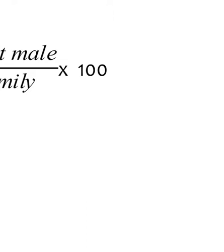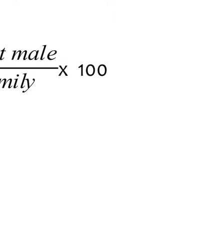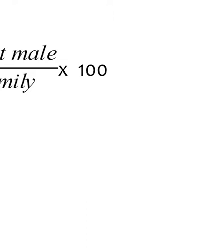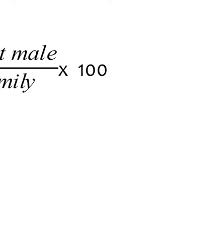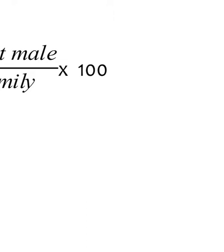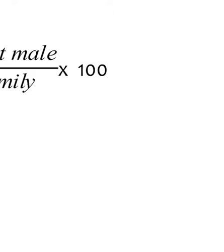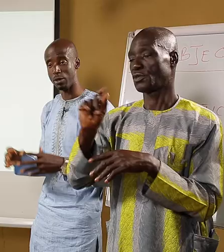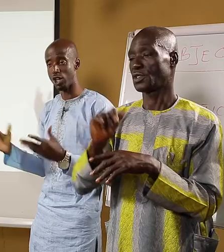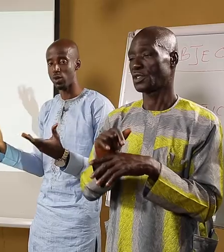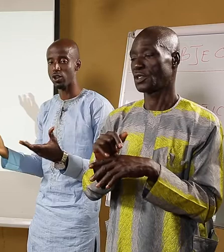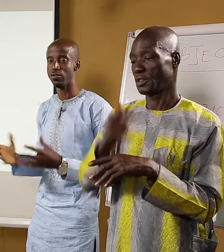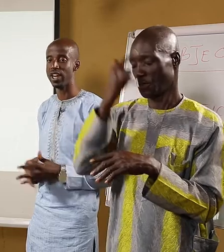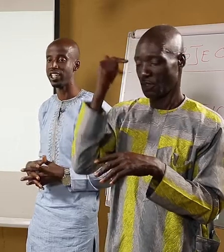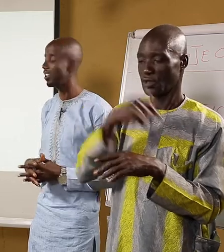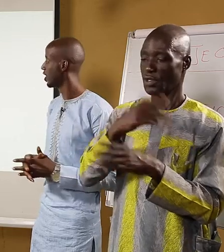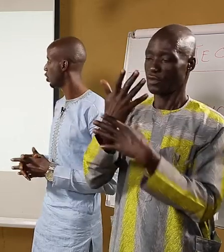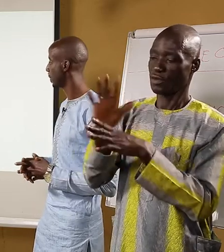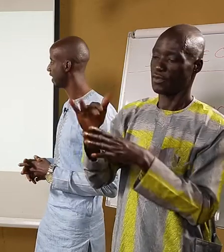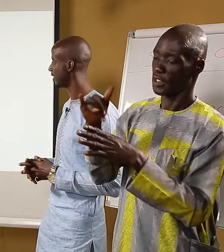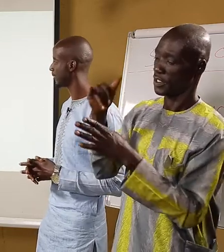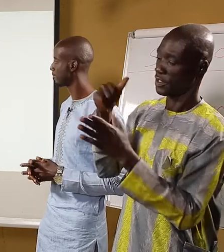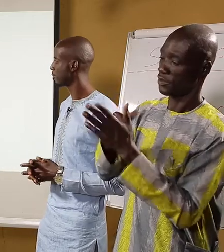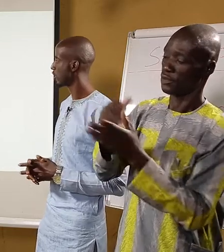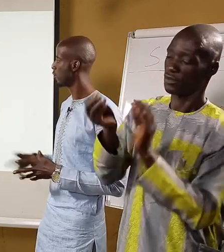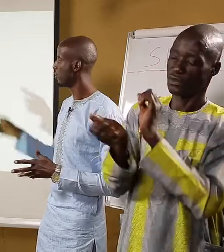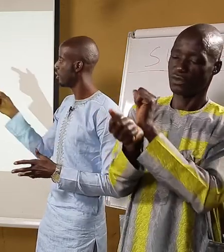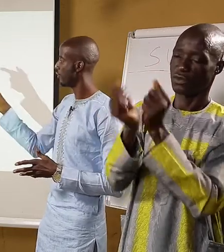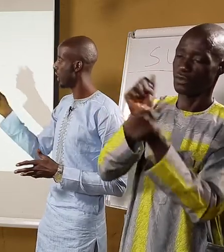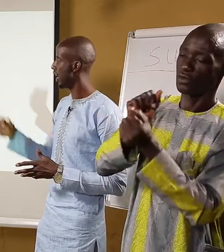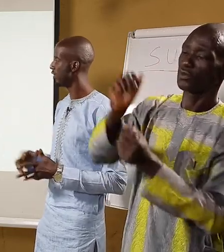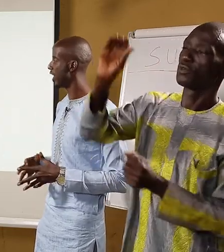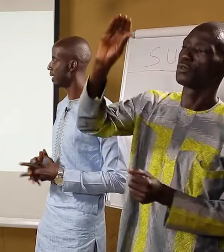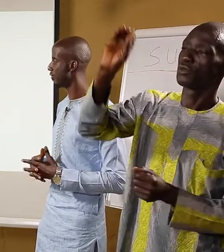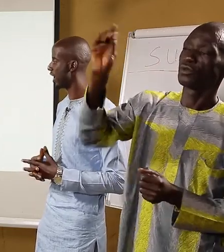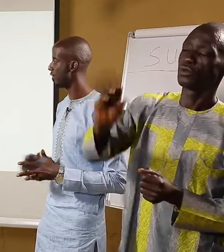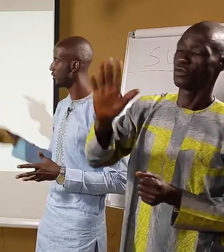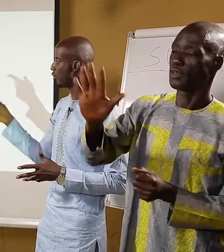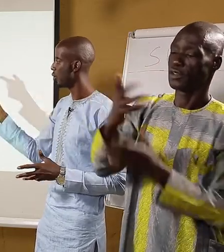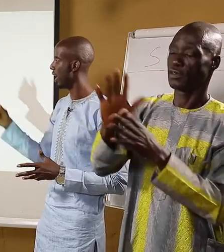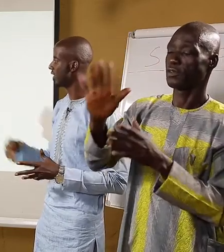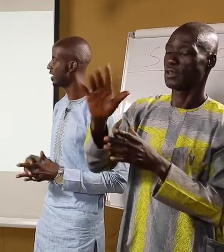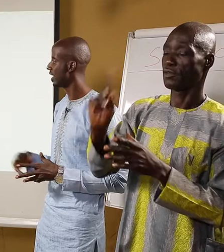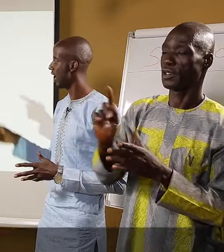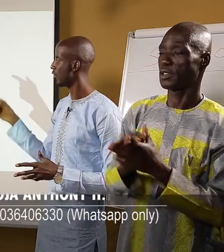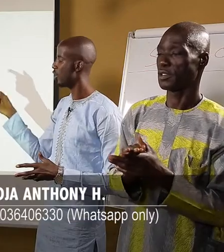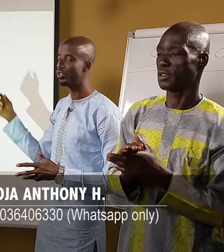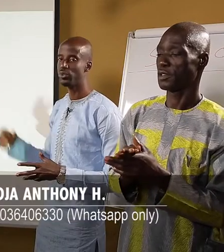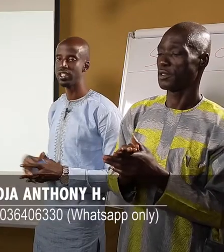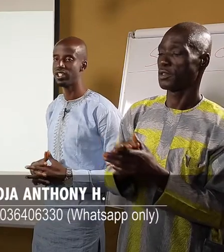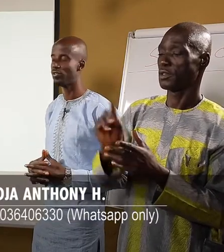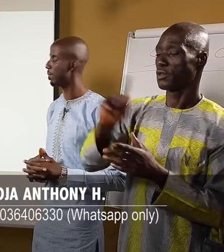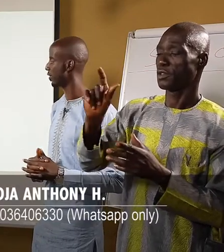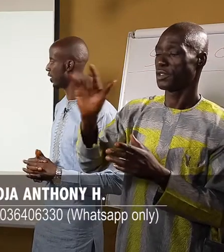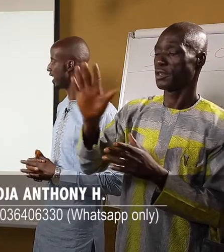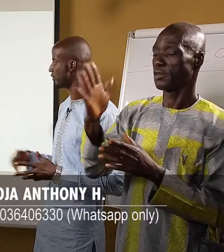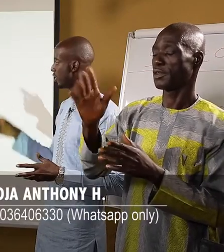by 100, because we are converting to percent. So 5 divided by 5, 1, and